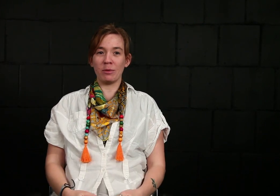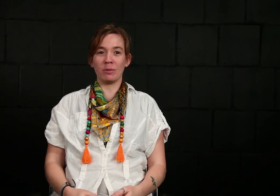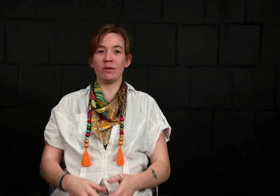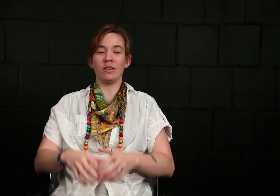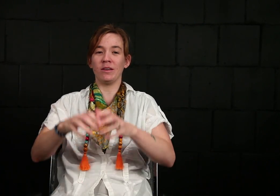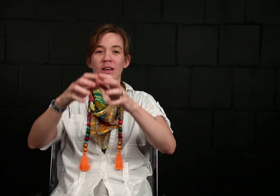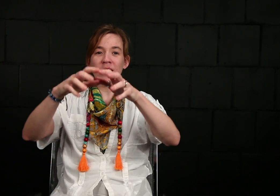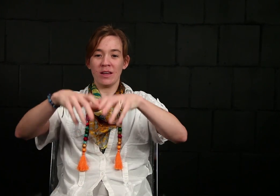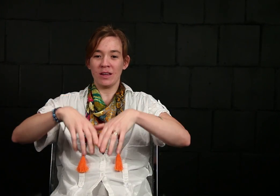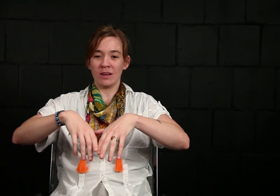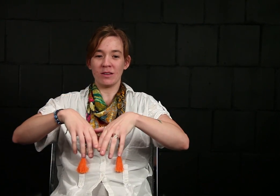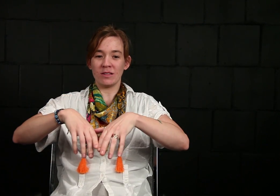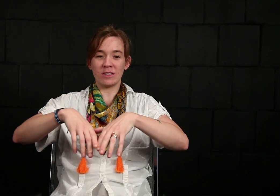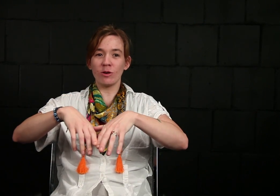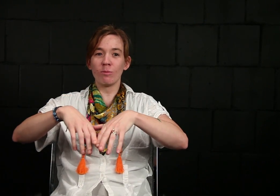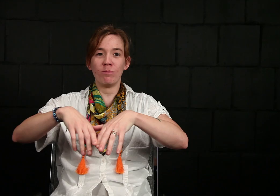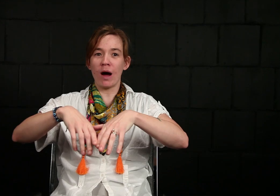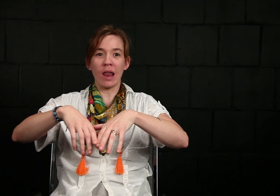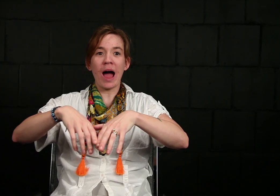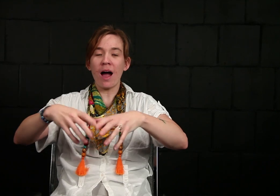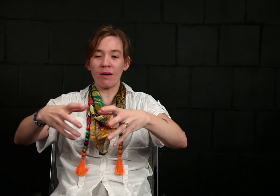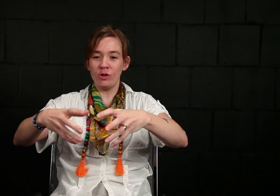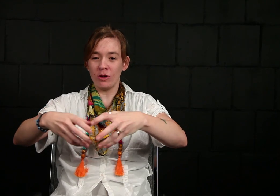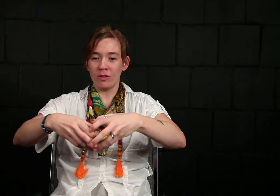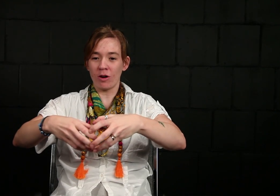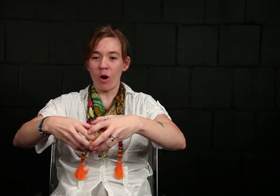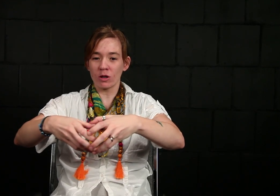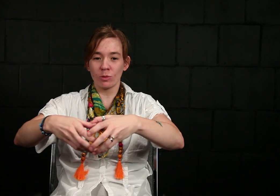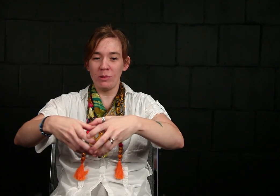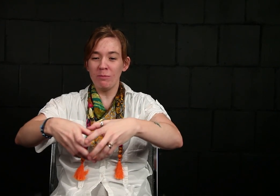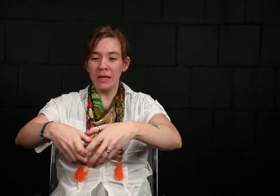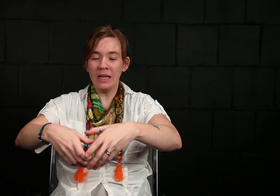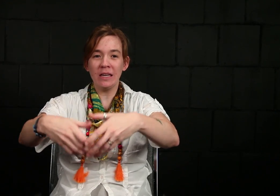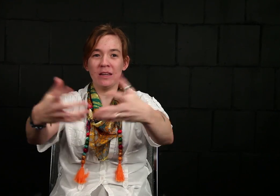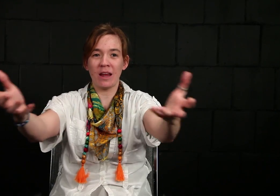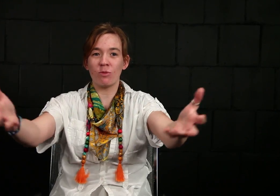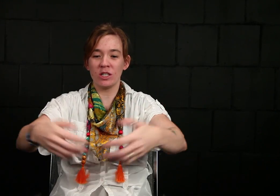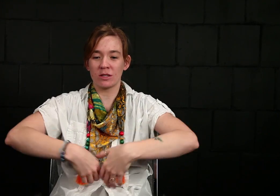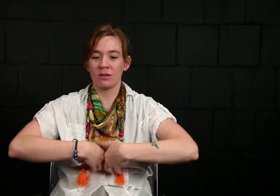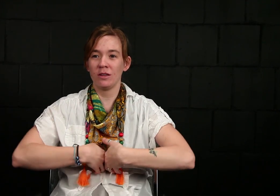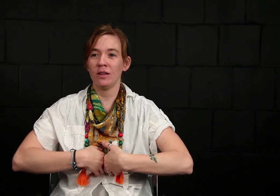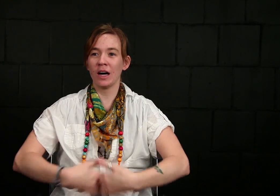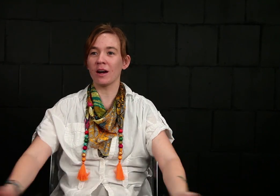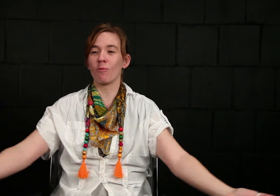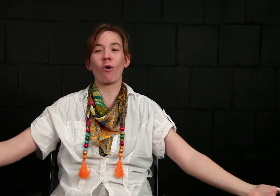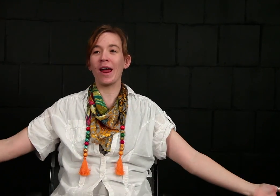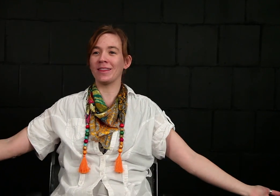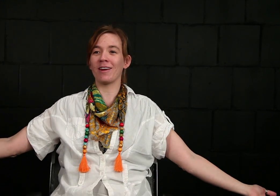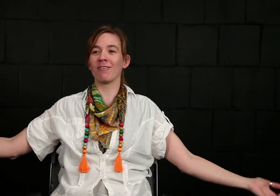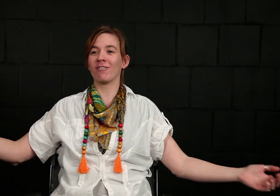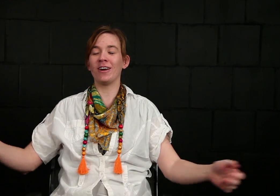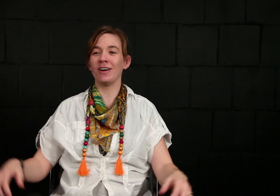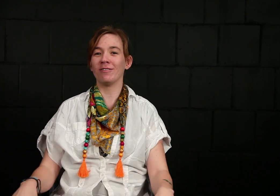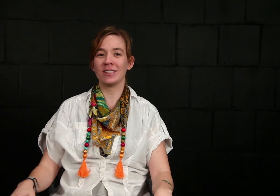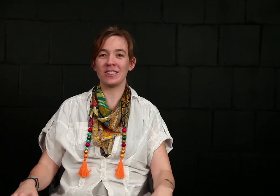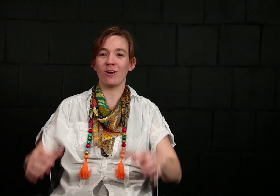abdomen, and still alive, you know, their hearts would be beating, and they would just gut them right there in front of us, you know, and